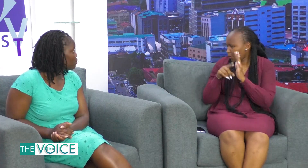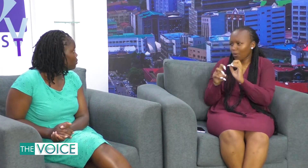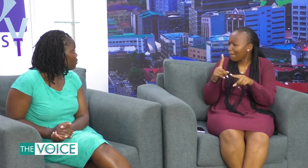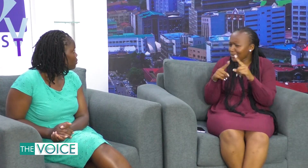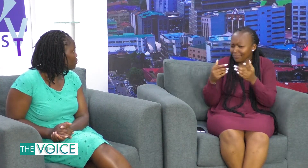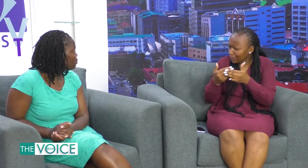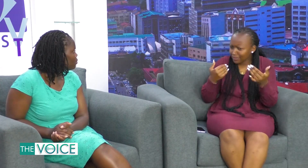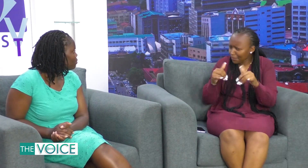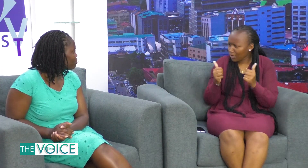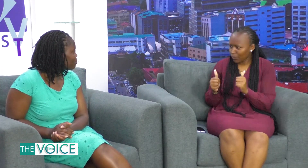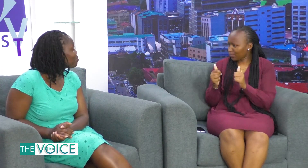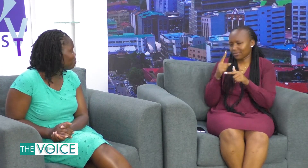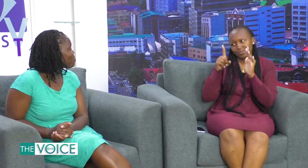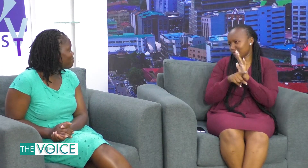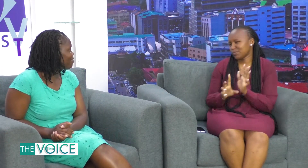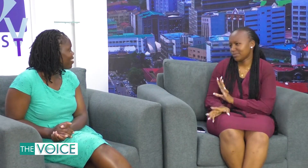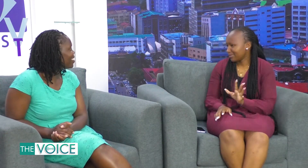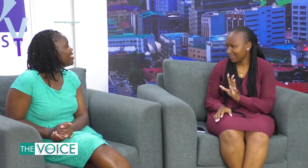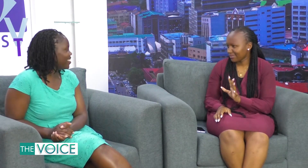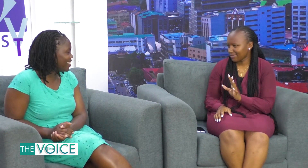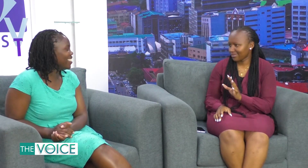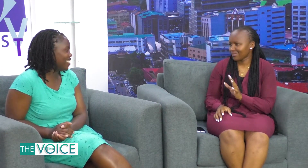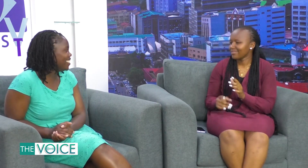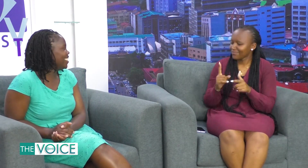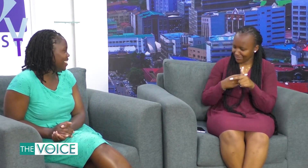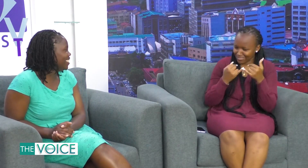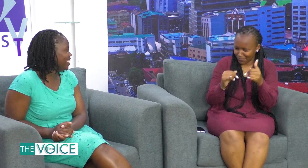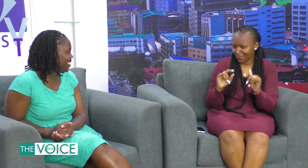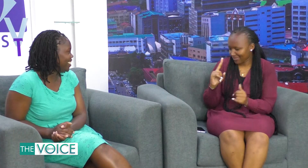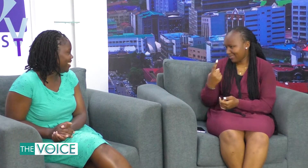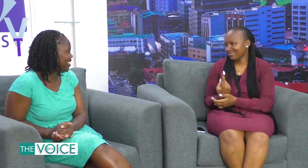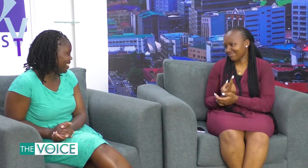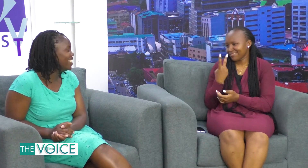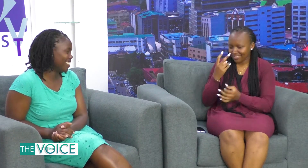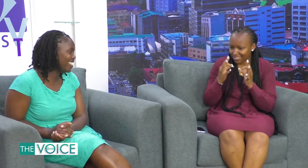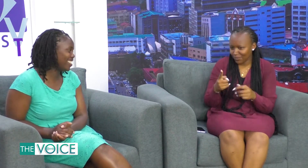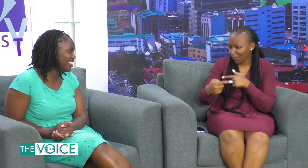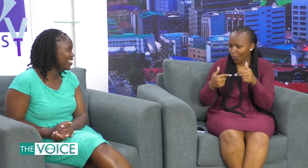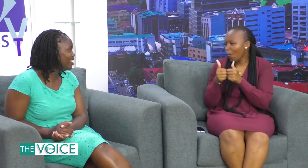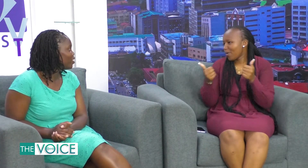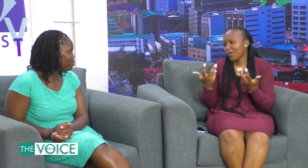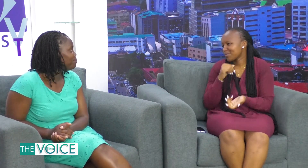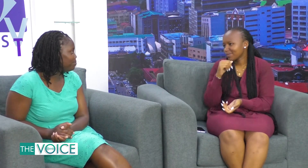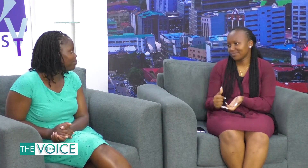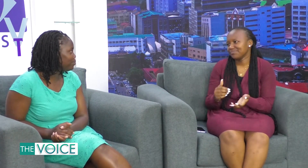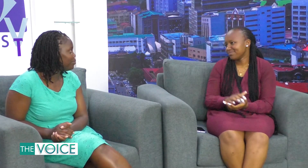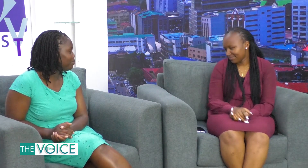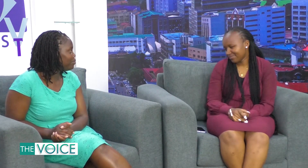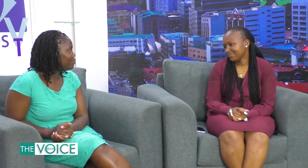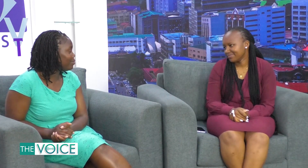trying. Because once you try, you will see that everything is easier. But if you don't try, then everything is hard on